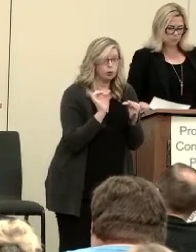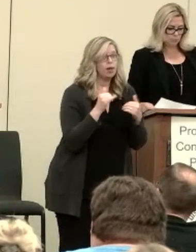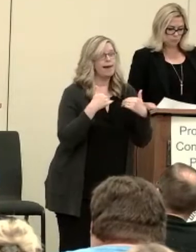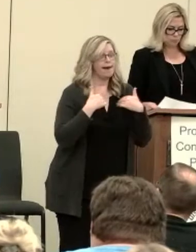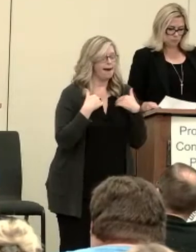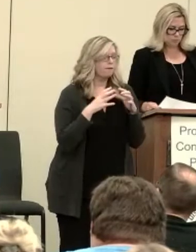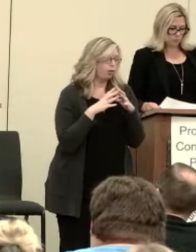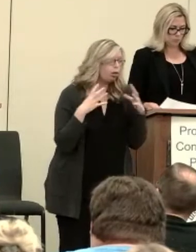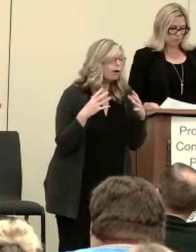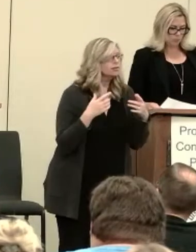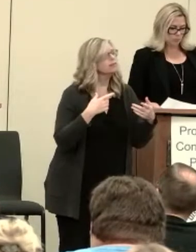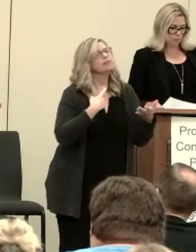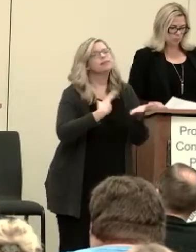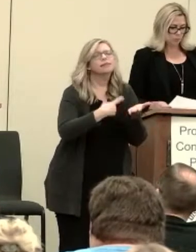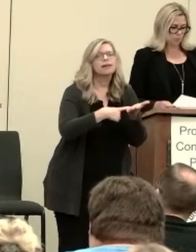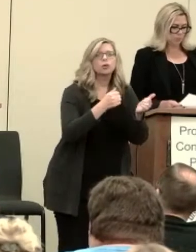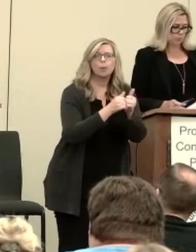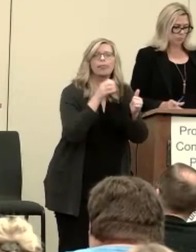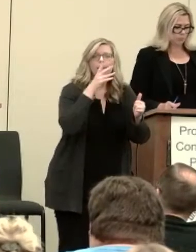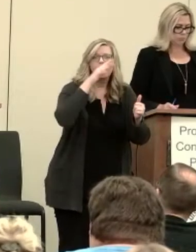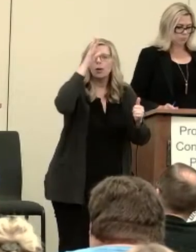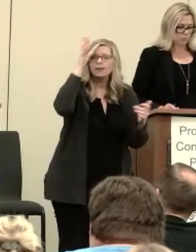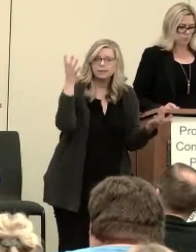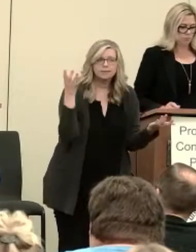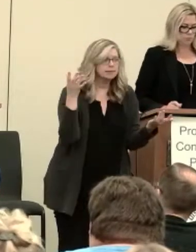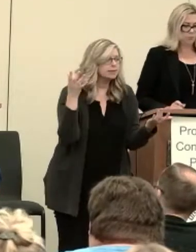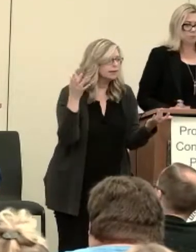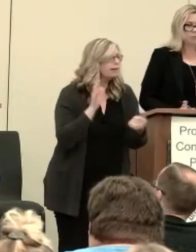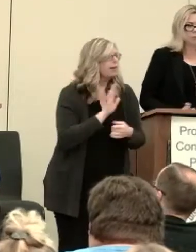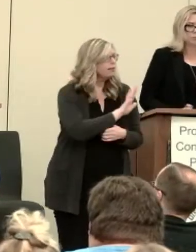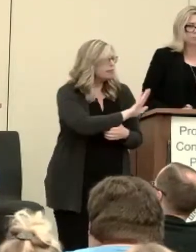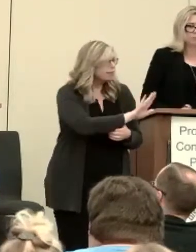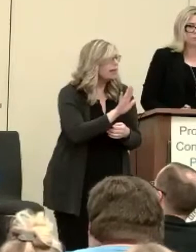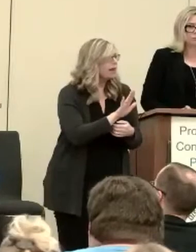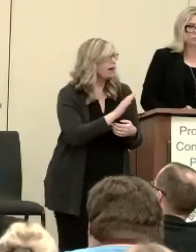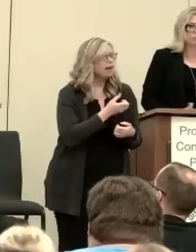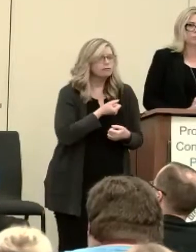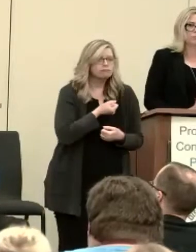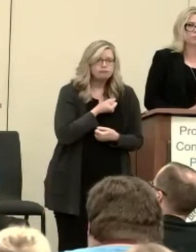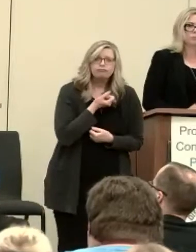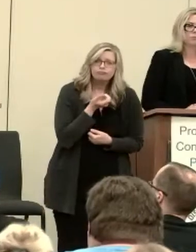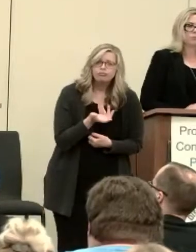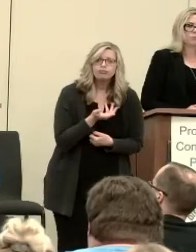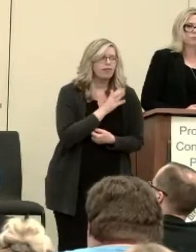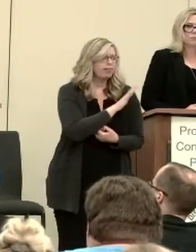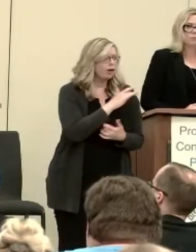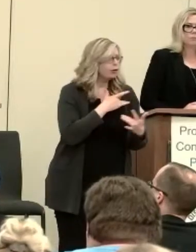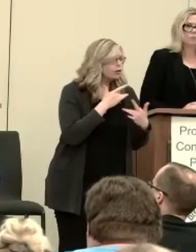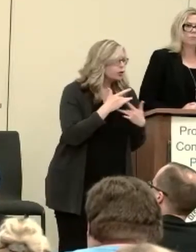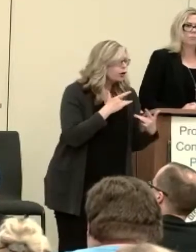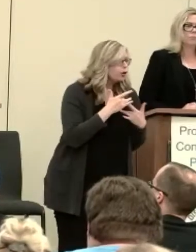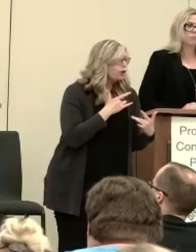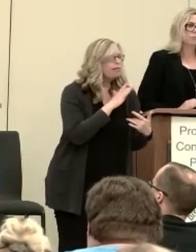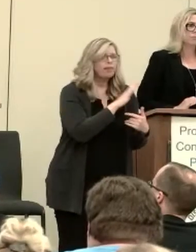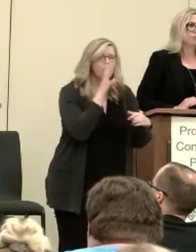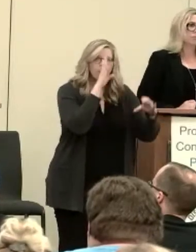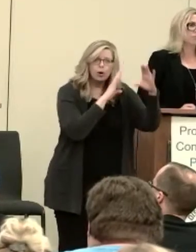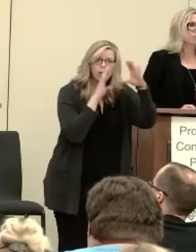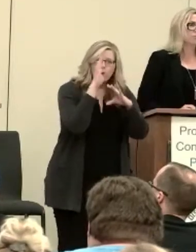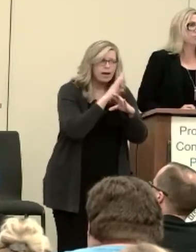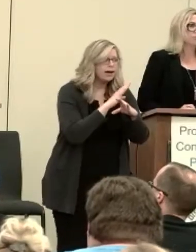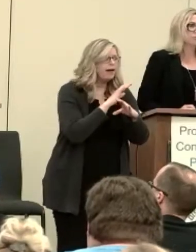parents who very graciously share their concerns and their worry with